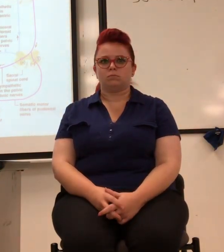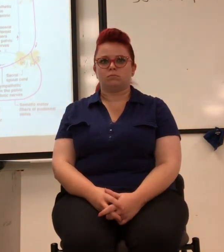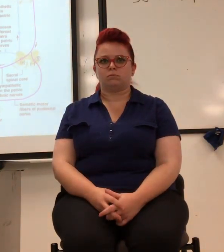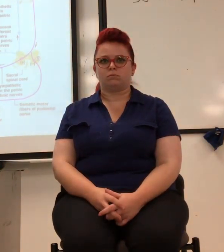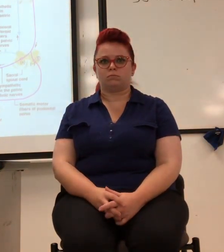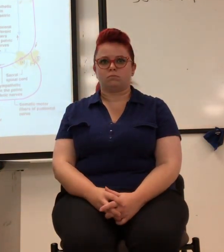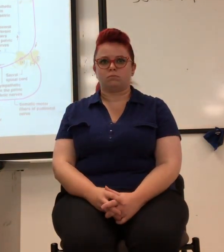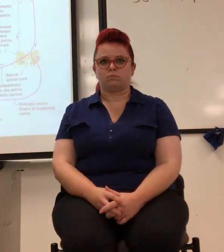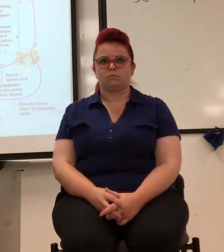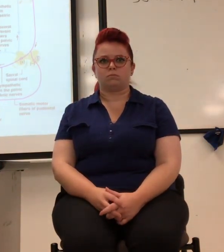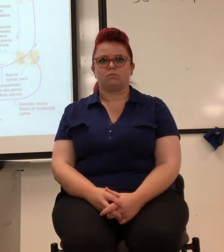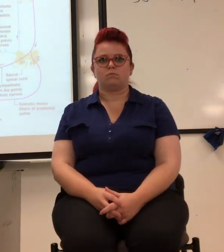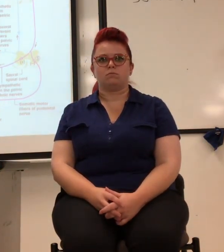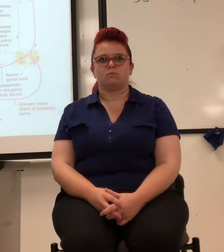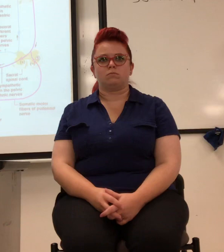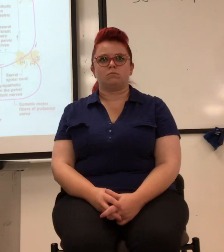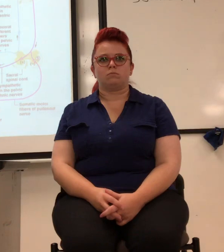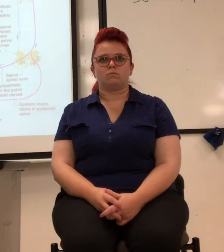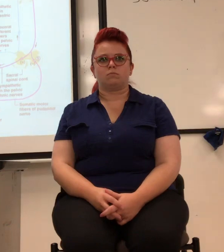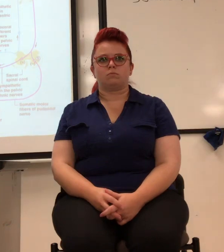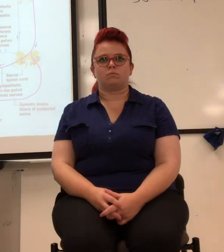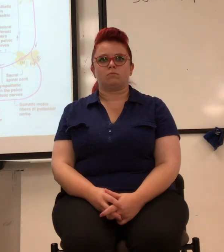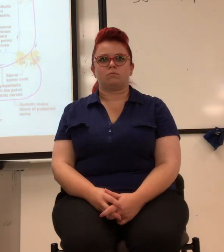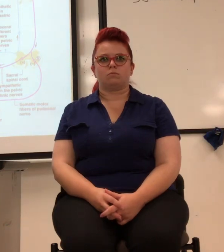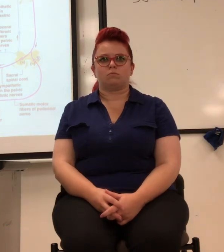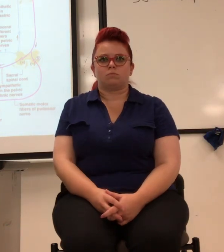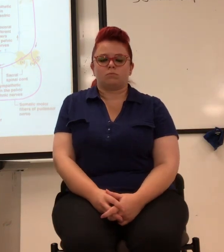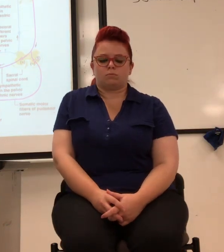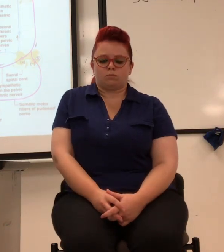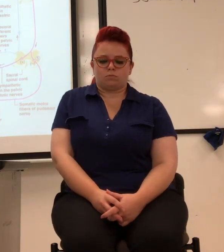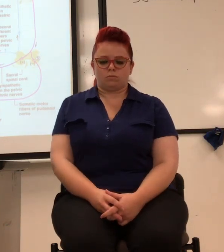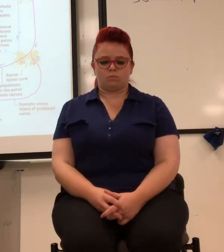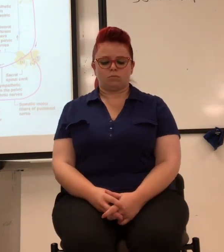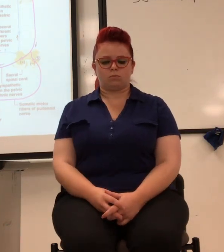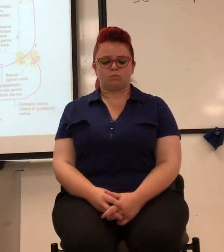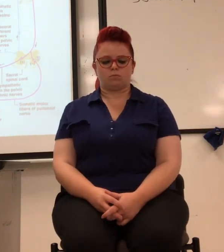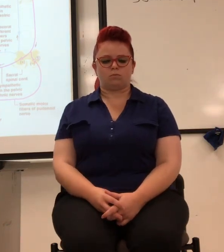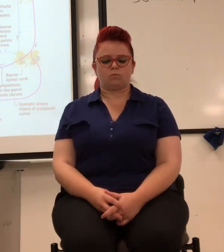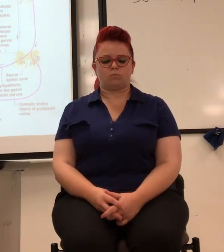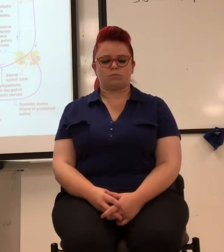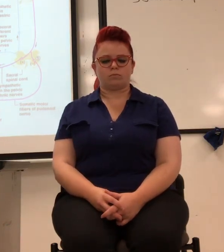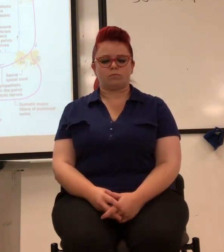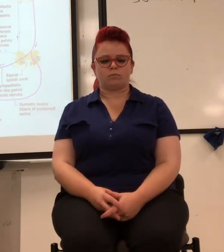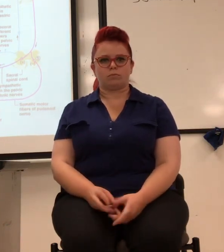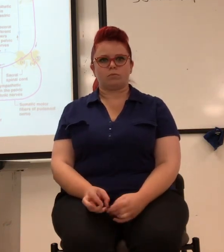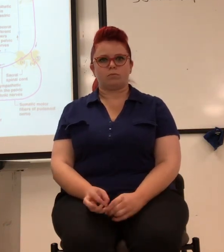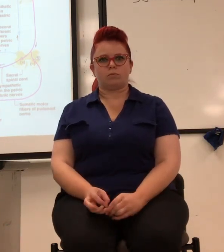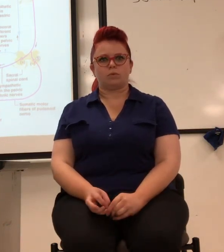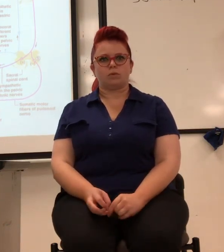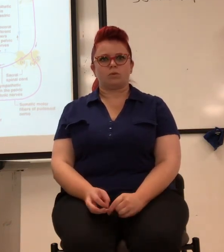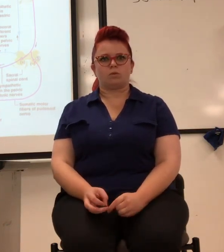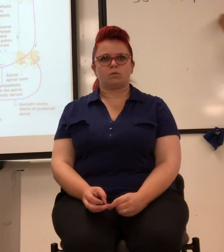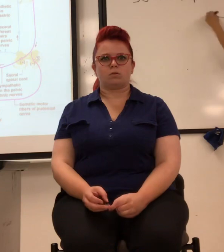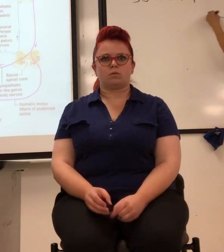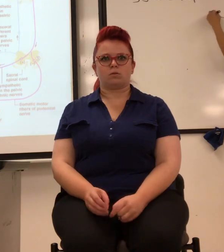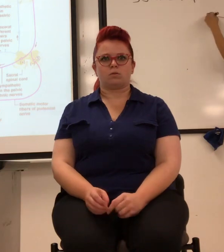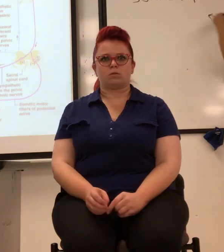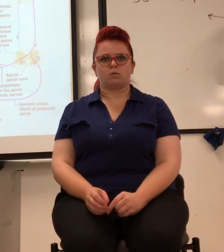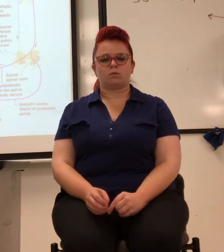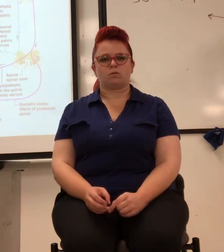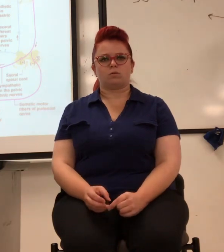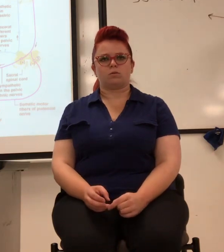it goes afferent in, efferent right back out. Okay, so the loop is the pelvic nerve has a direct